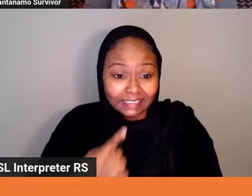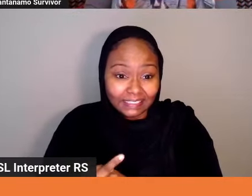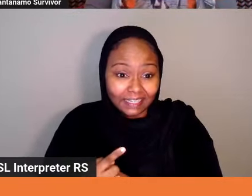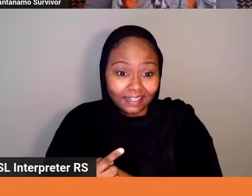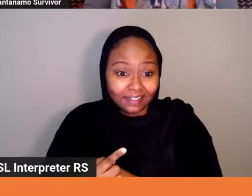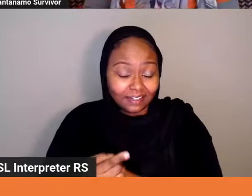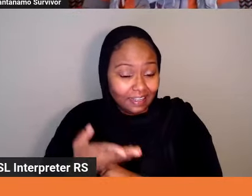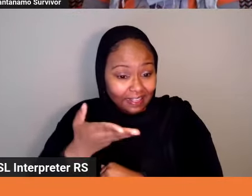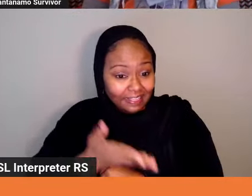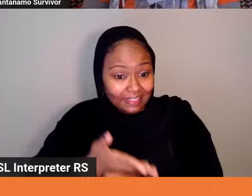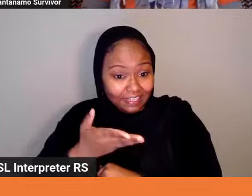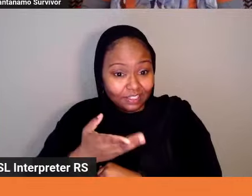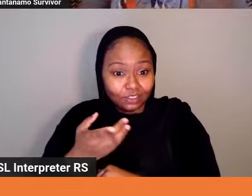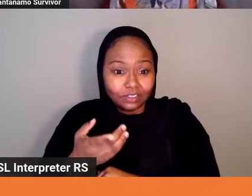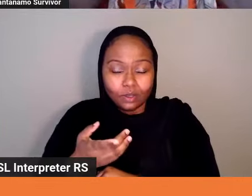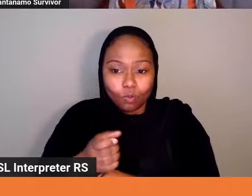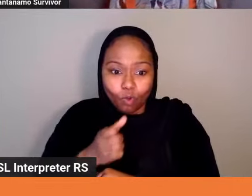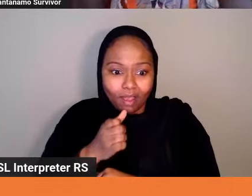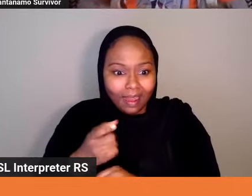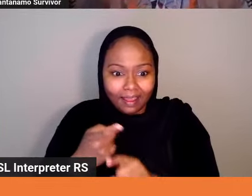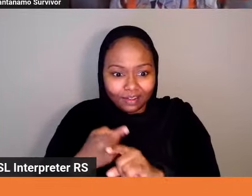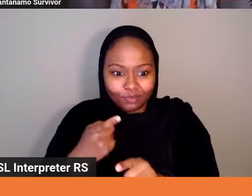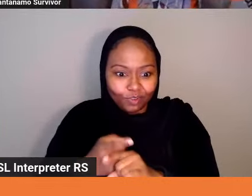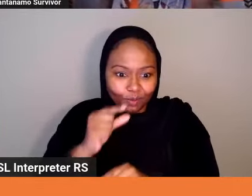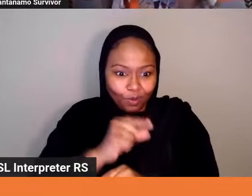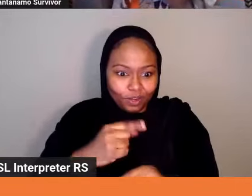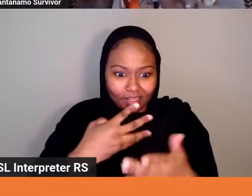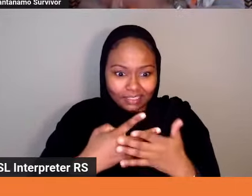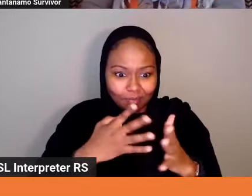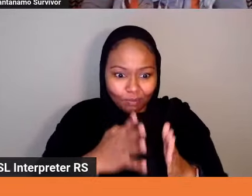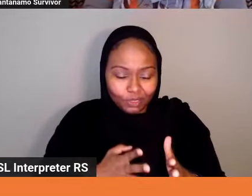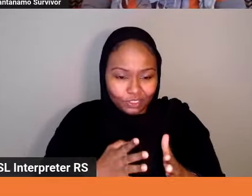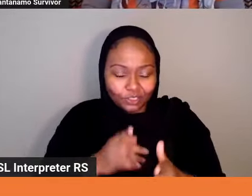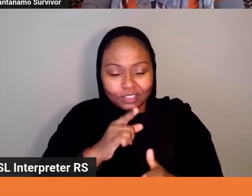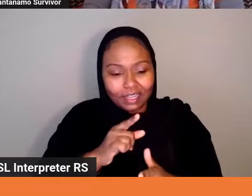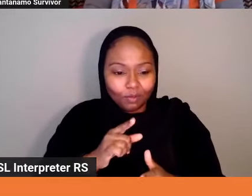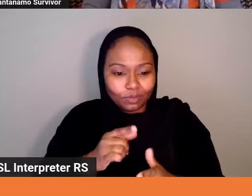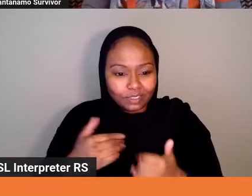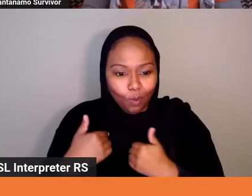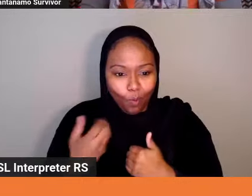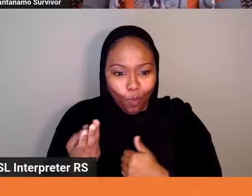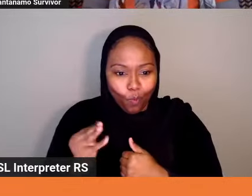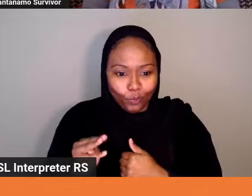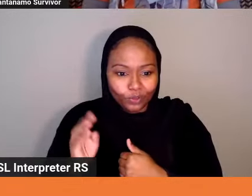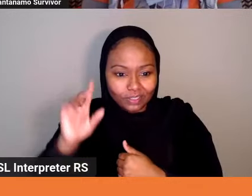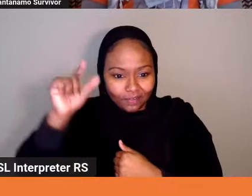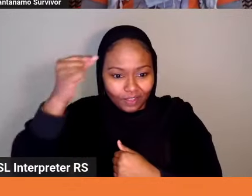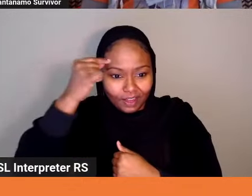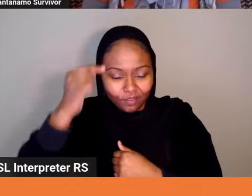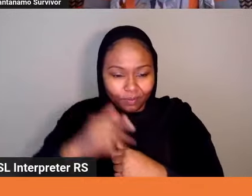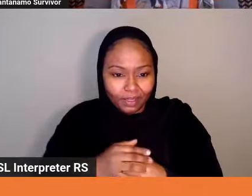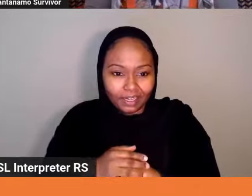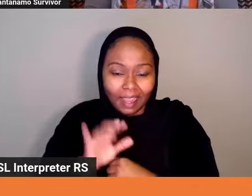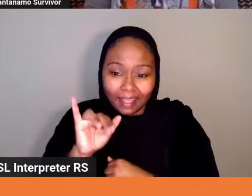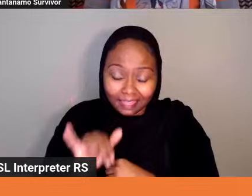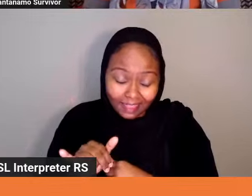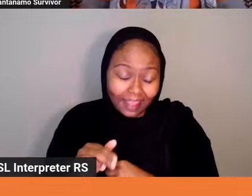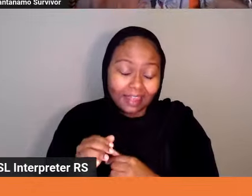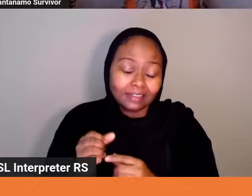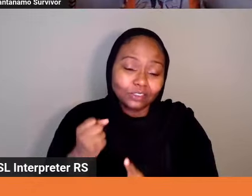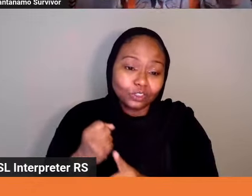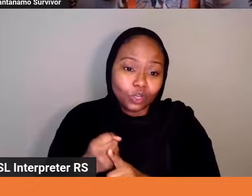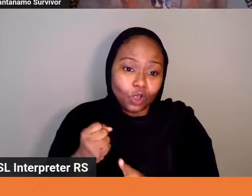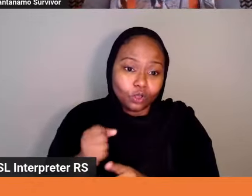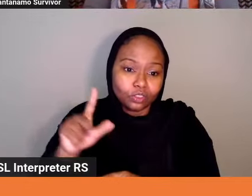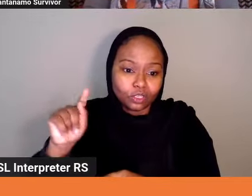belonged to the government, and many voices that give terrorist voice and so on. And that led the Trump